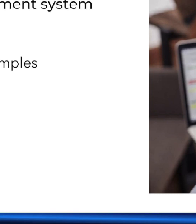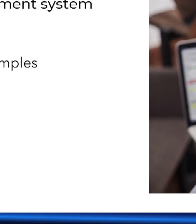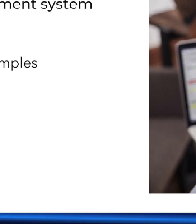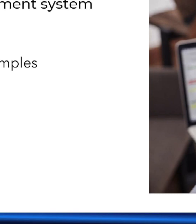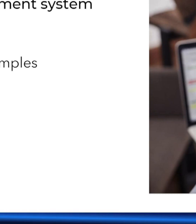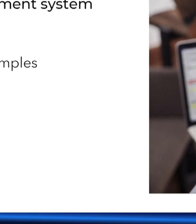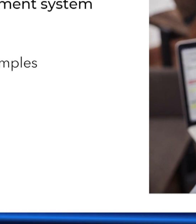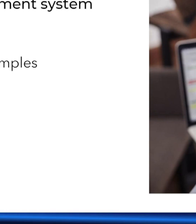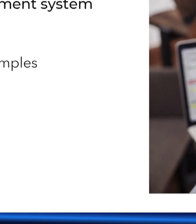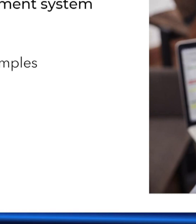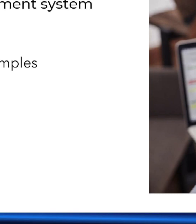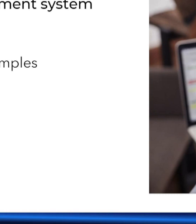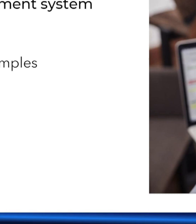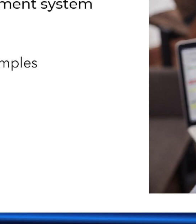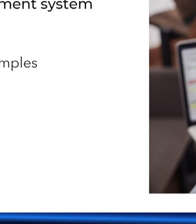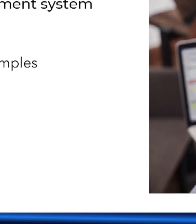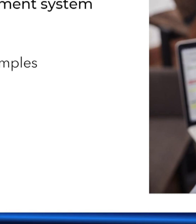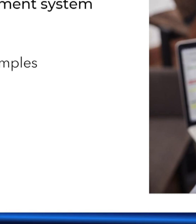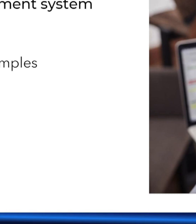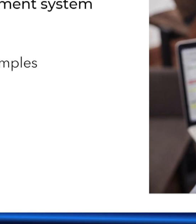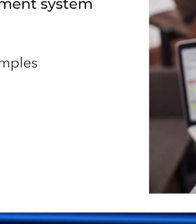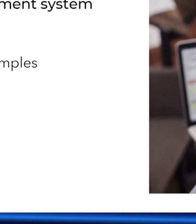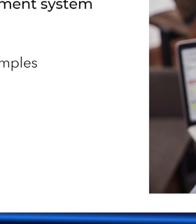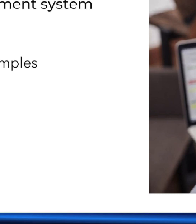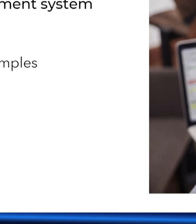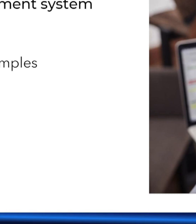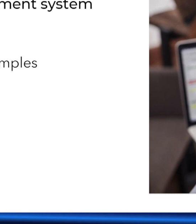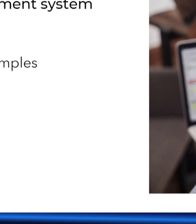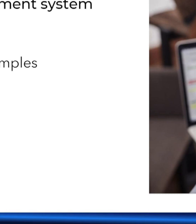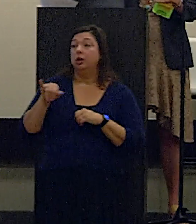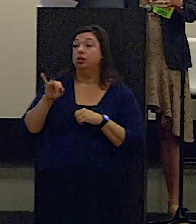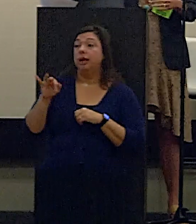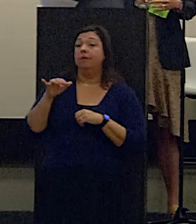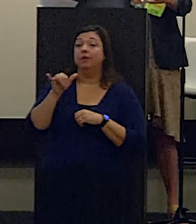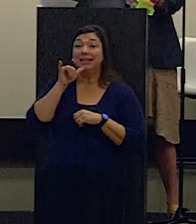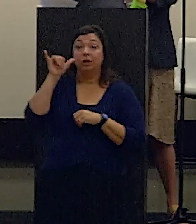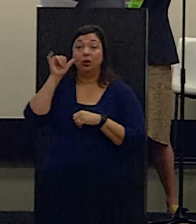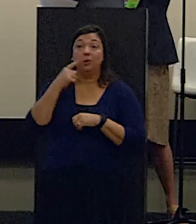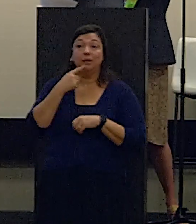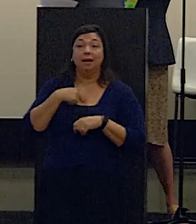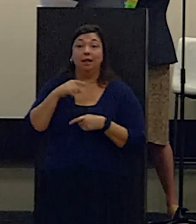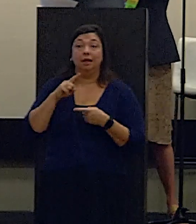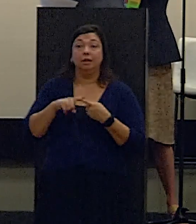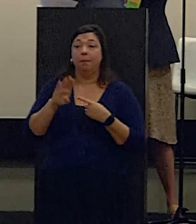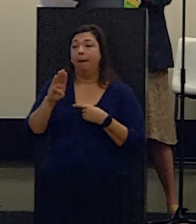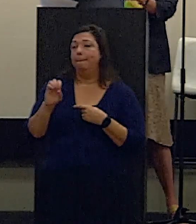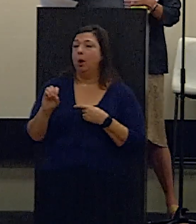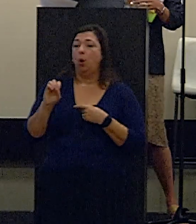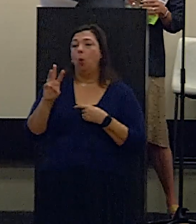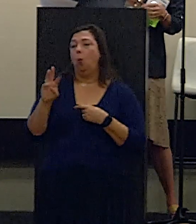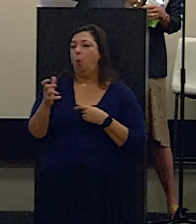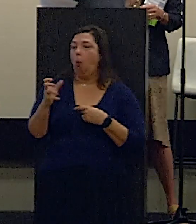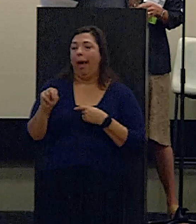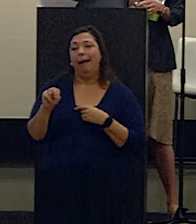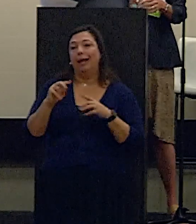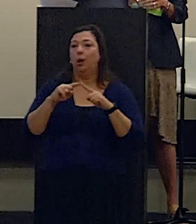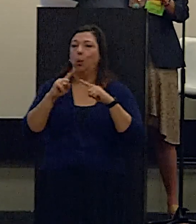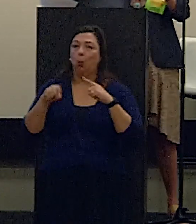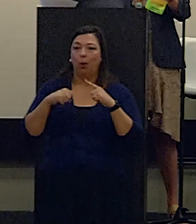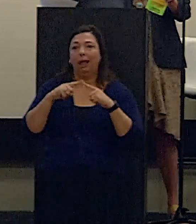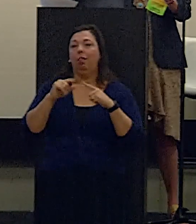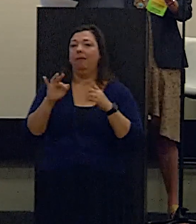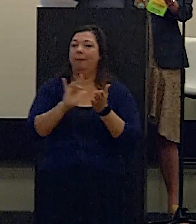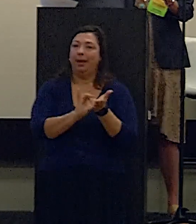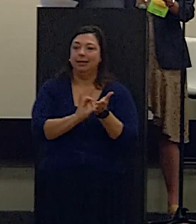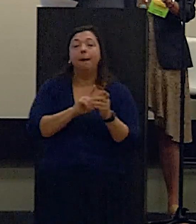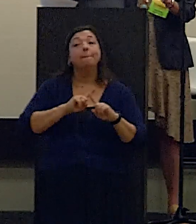be automated reminders. Jeff was telling us yesterday about the wagon wheel of medication, but there's